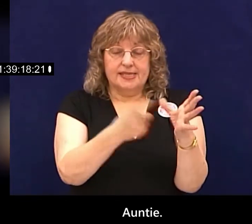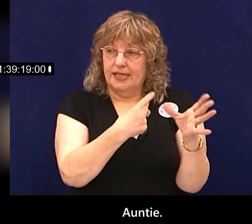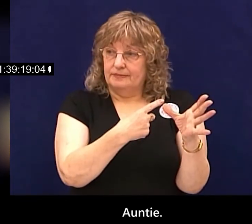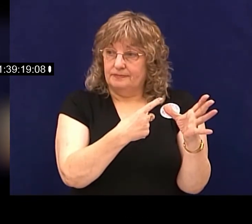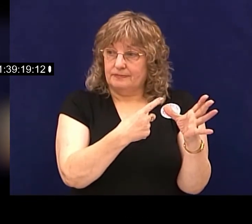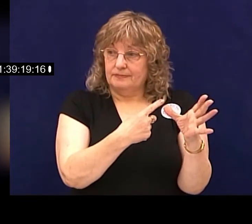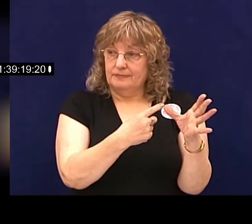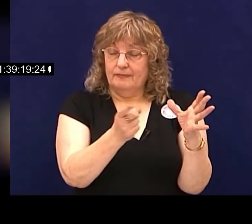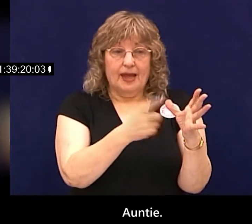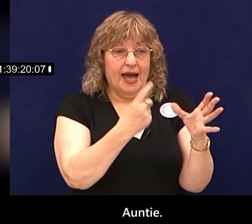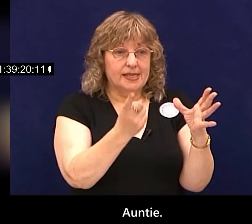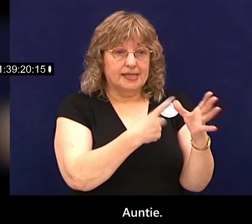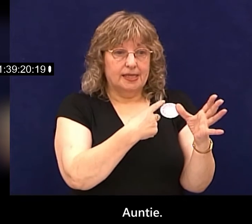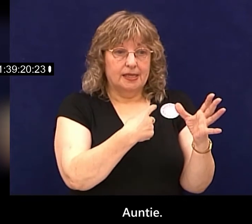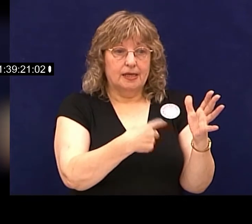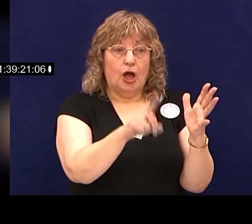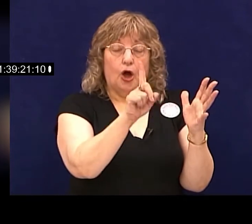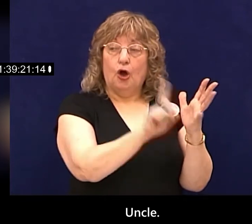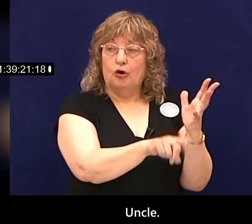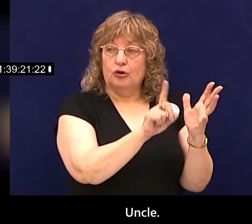Auntie. Auntie. Uncle.